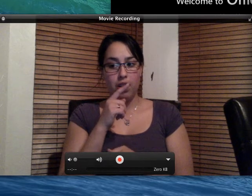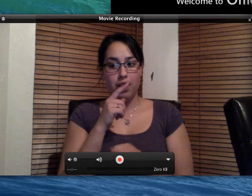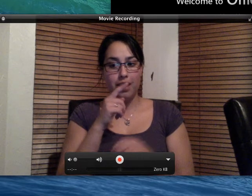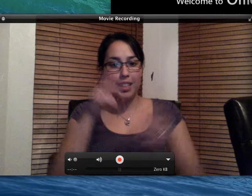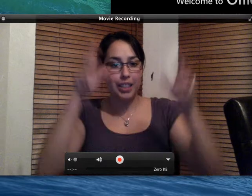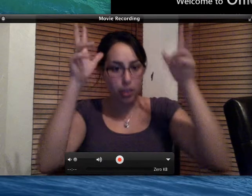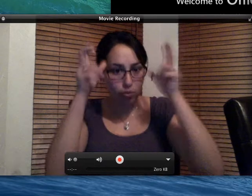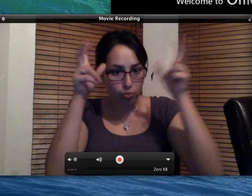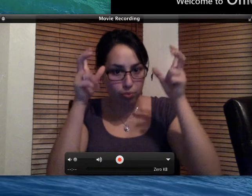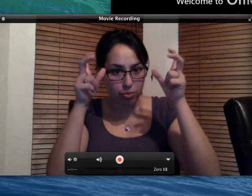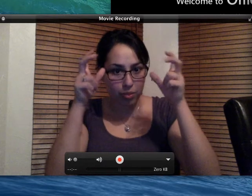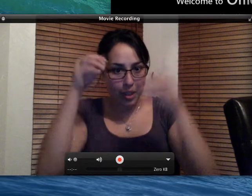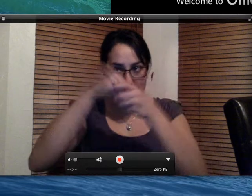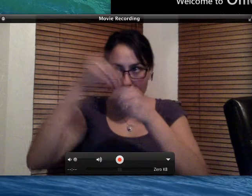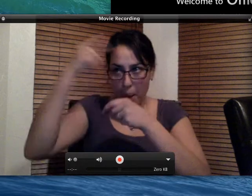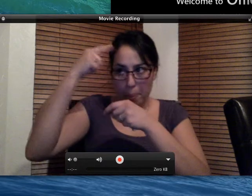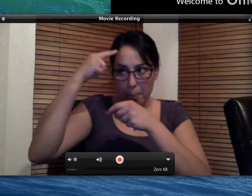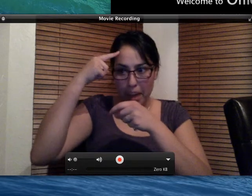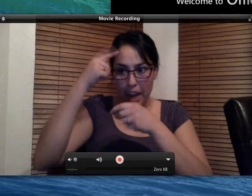so sad.